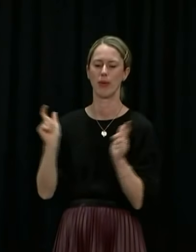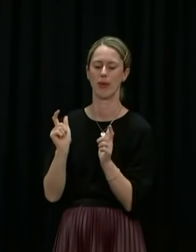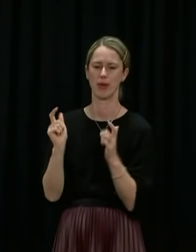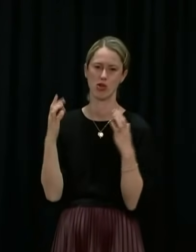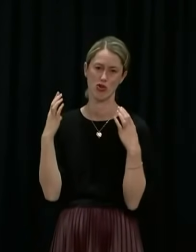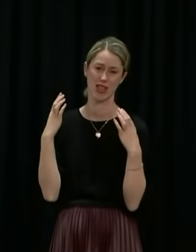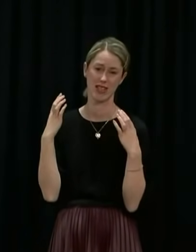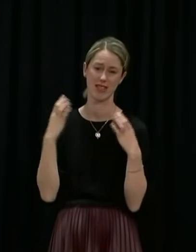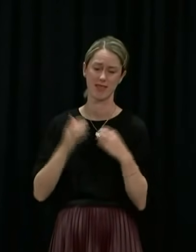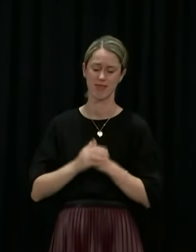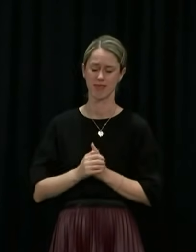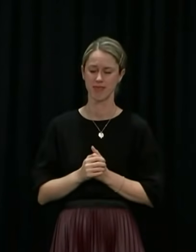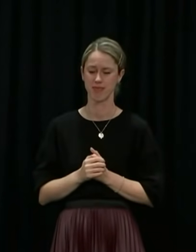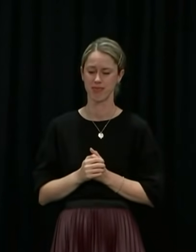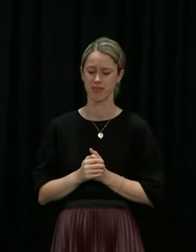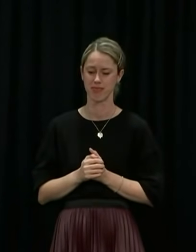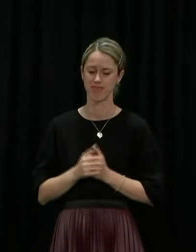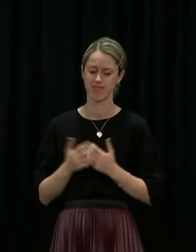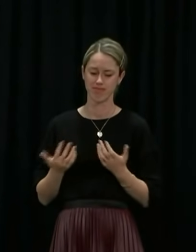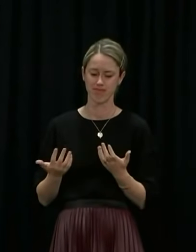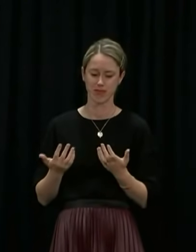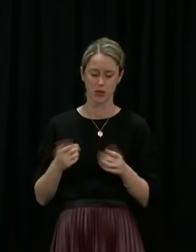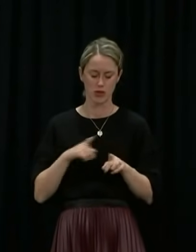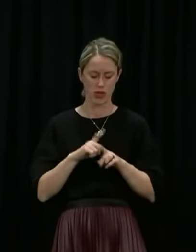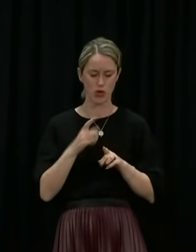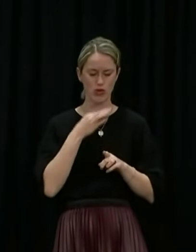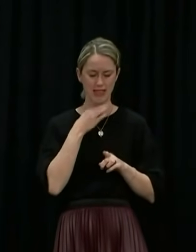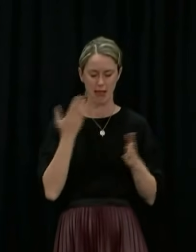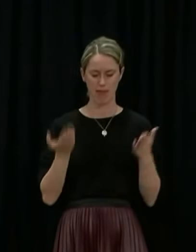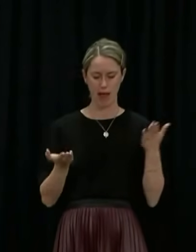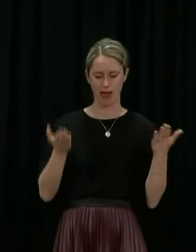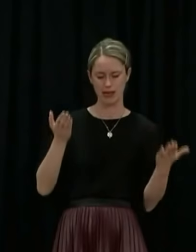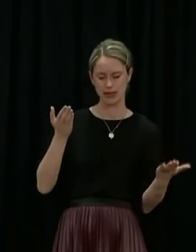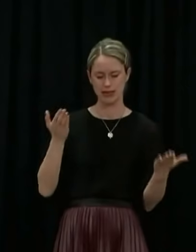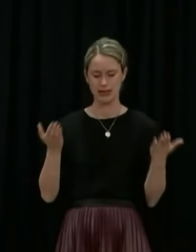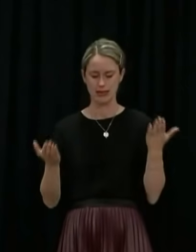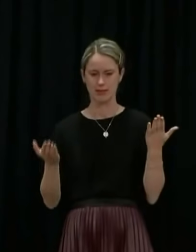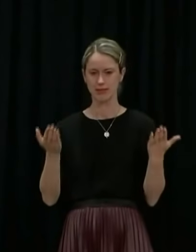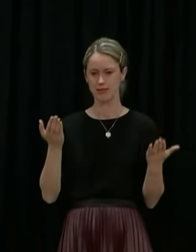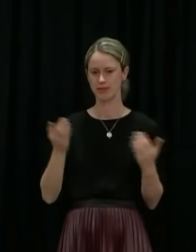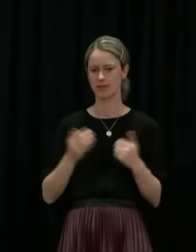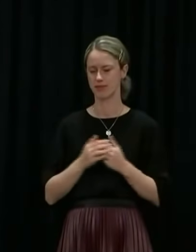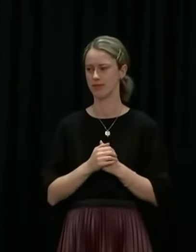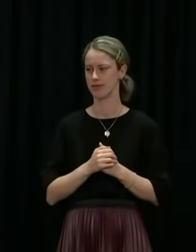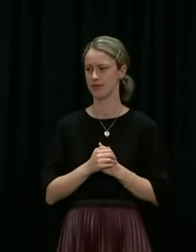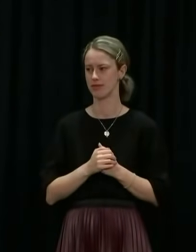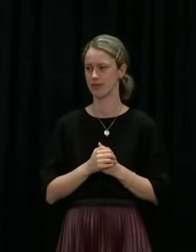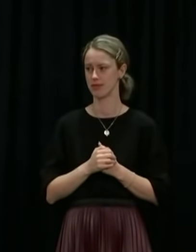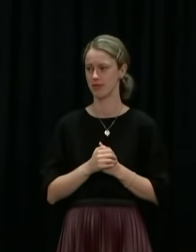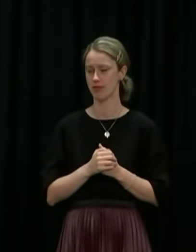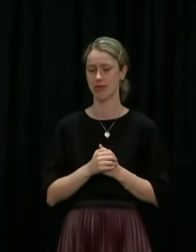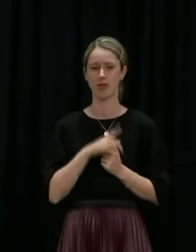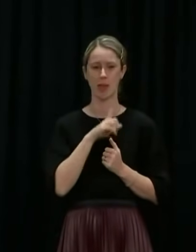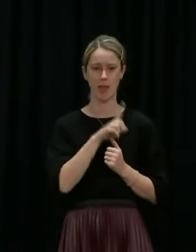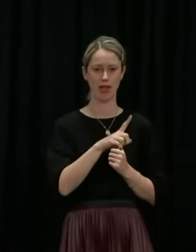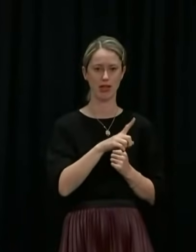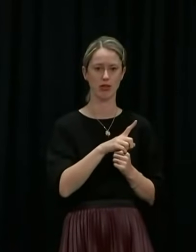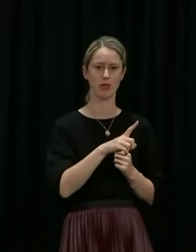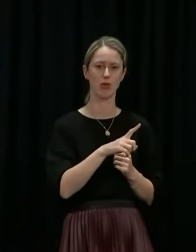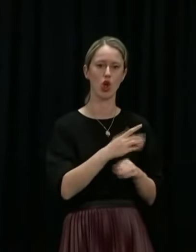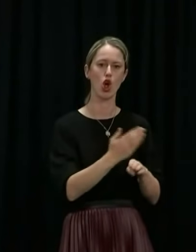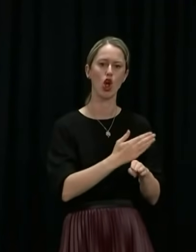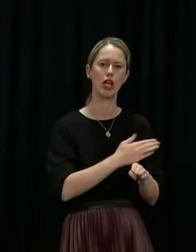we have been seeing in Auckland. So we weigh those risks up really carefully. We did put extra requirements in